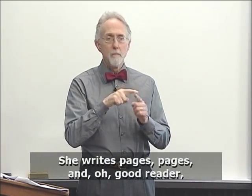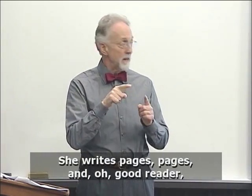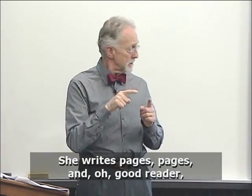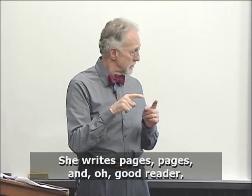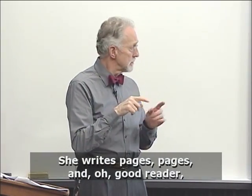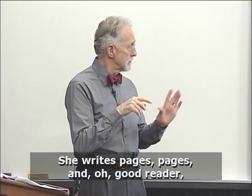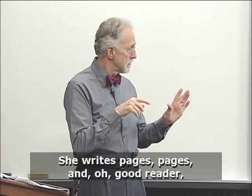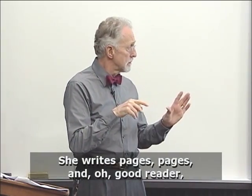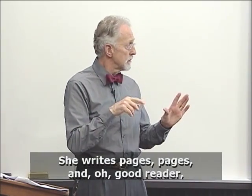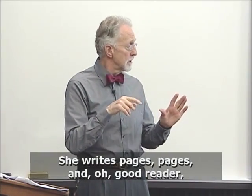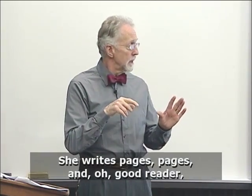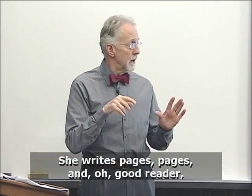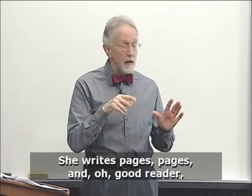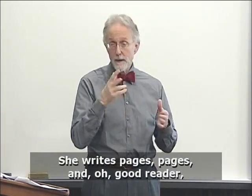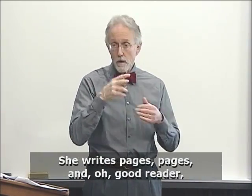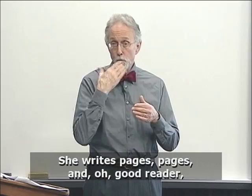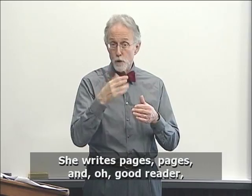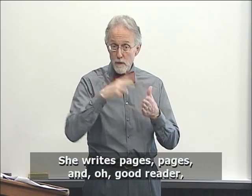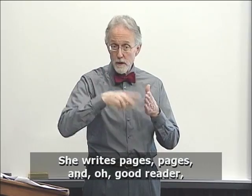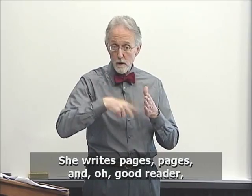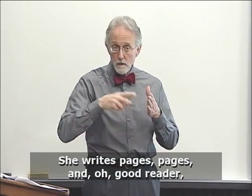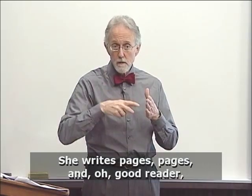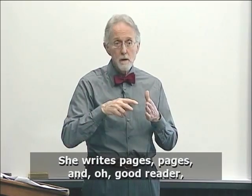but, and a good reader.